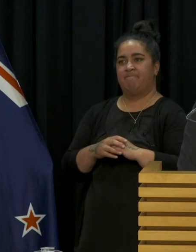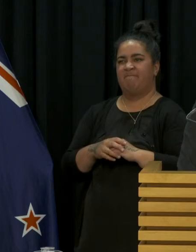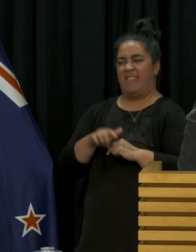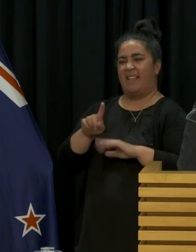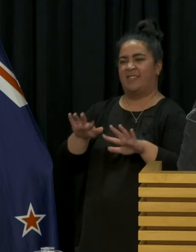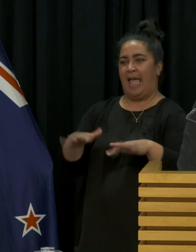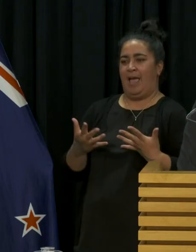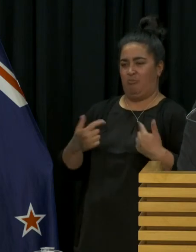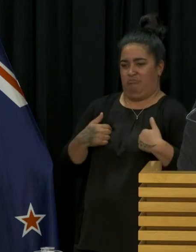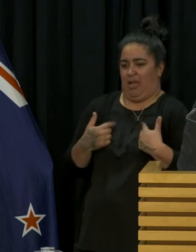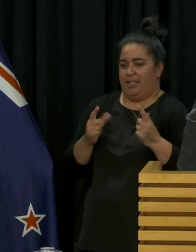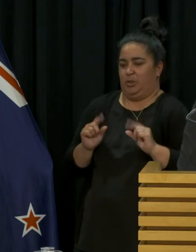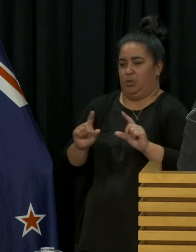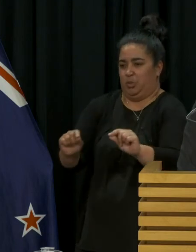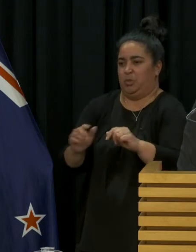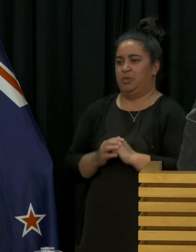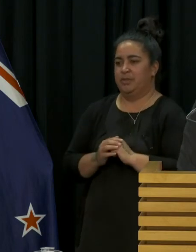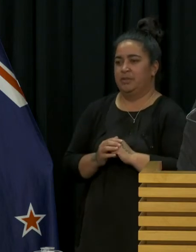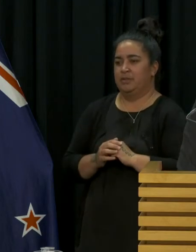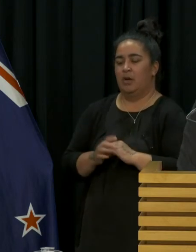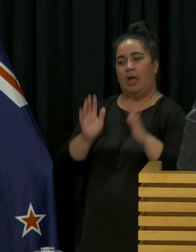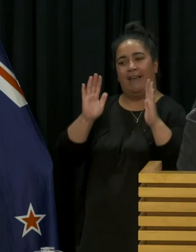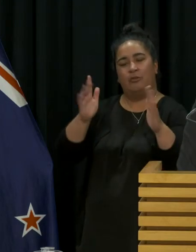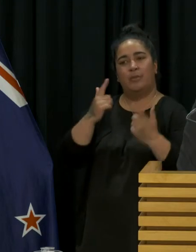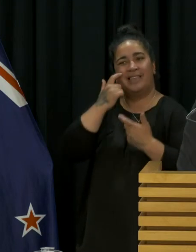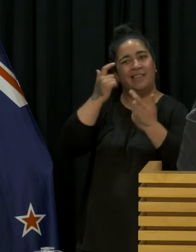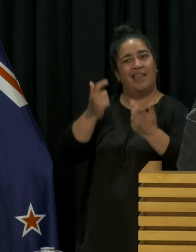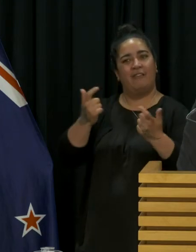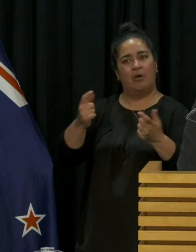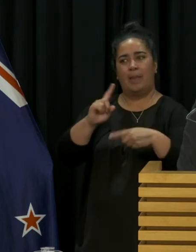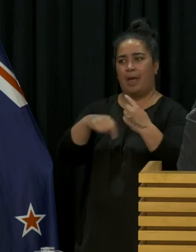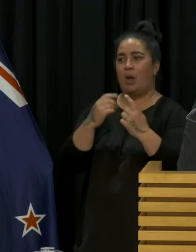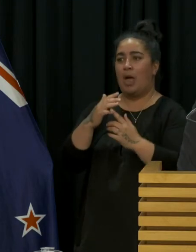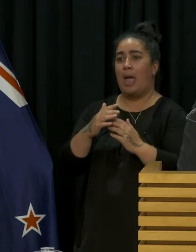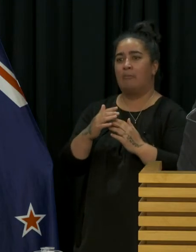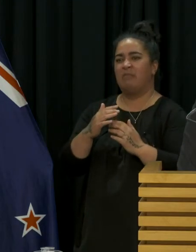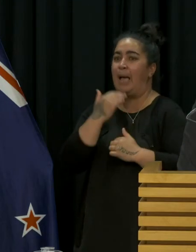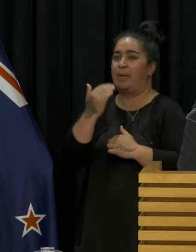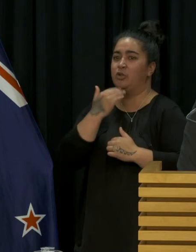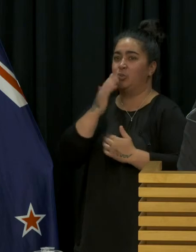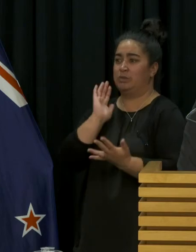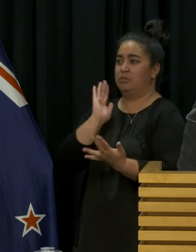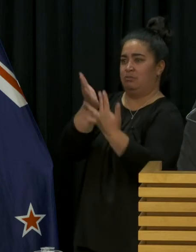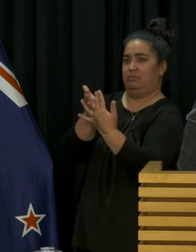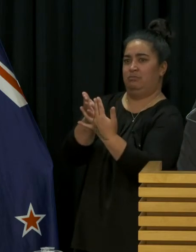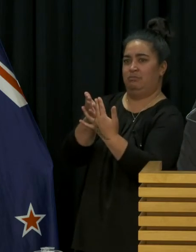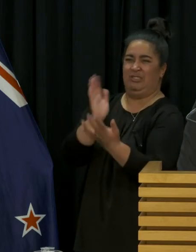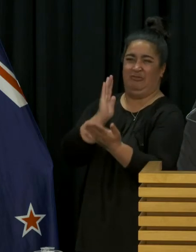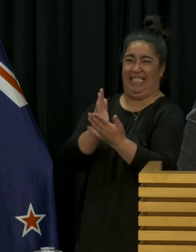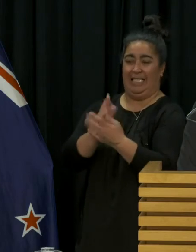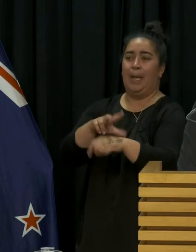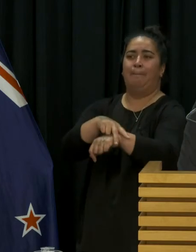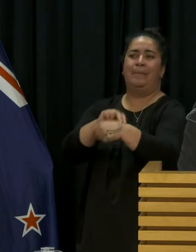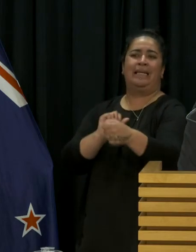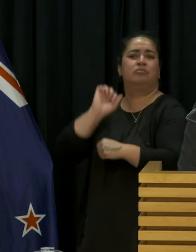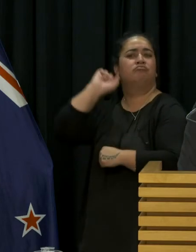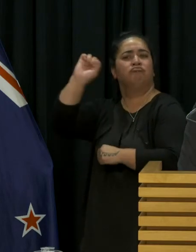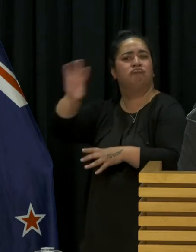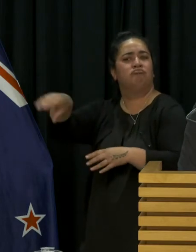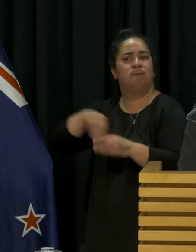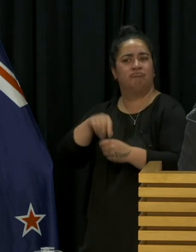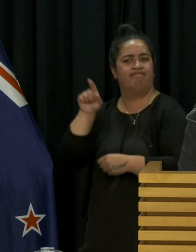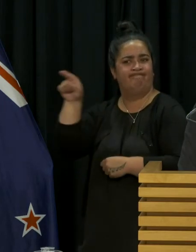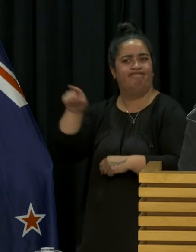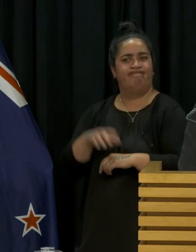sit and where they lie. We do have to be careful about how much we intervene in what is ultimately a matter for the police as well. Is there